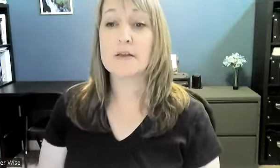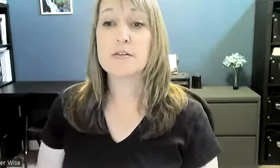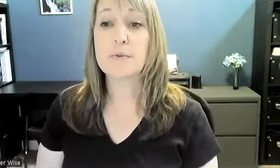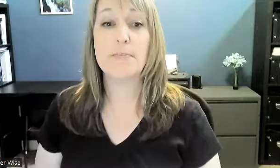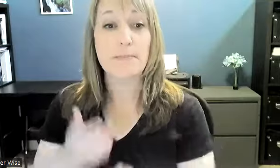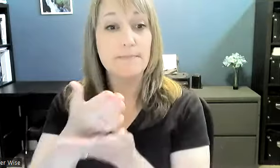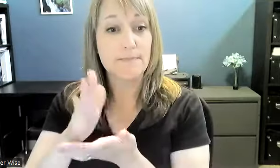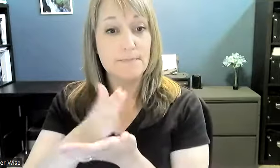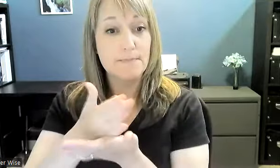sweep,